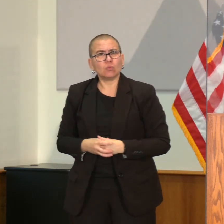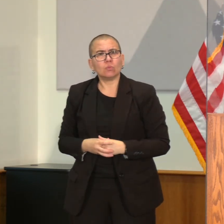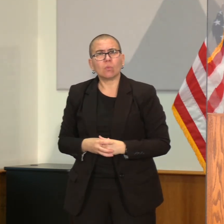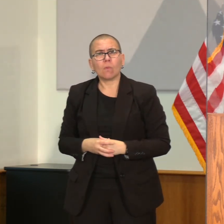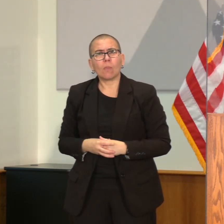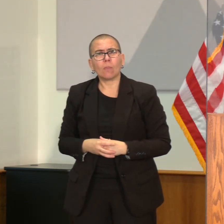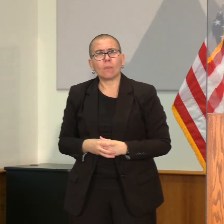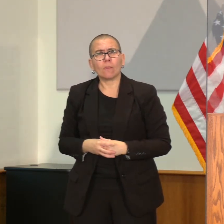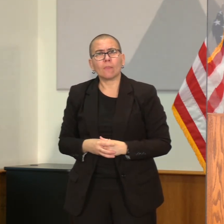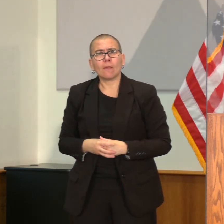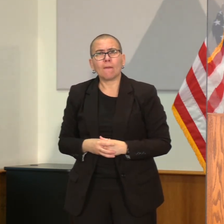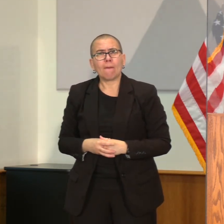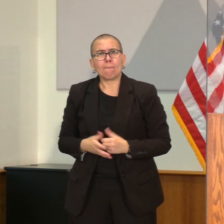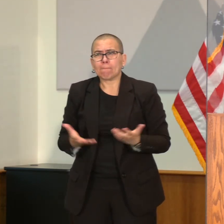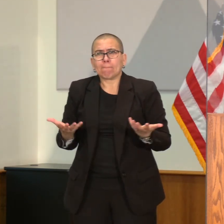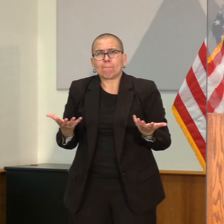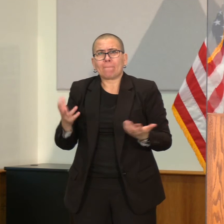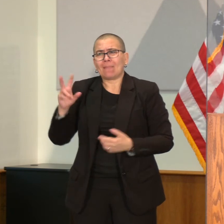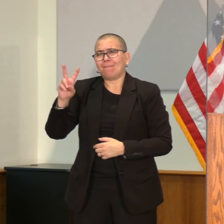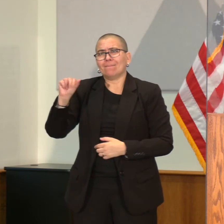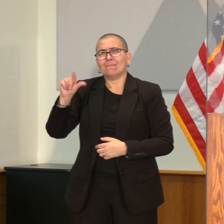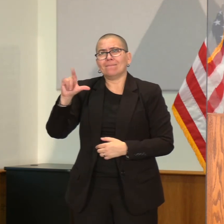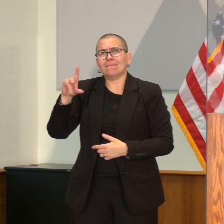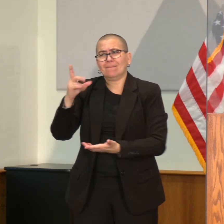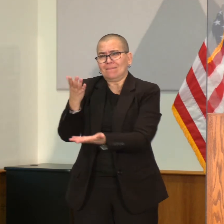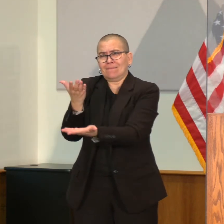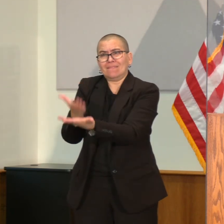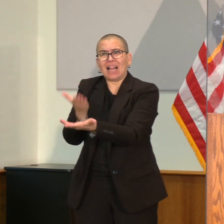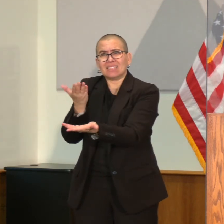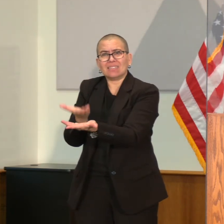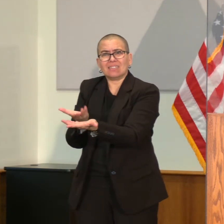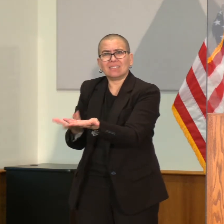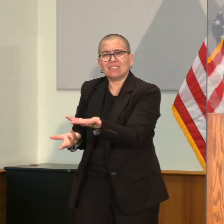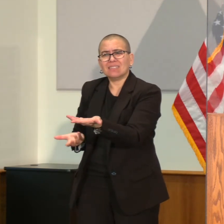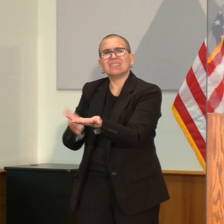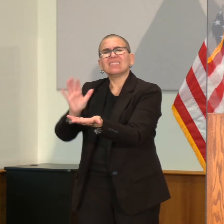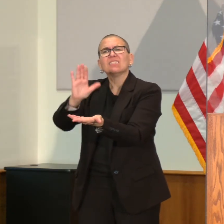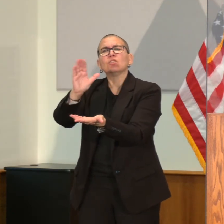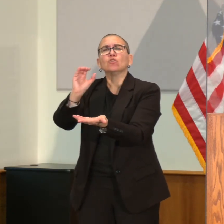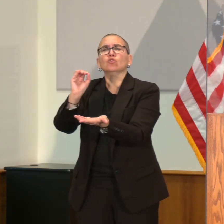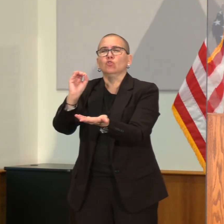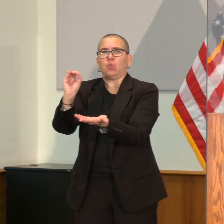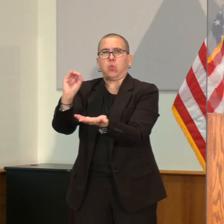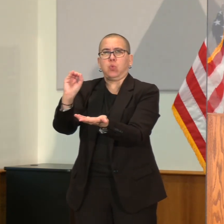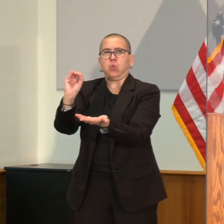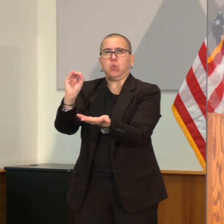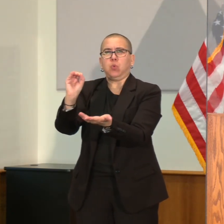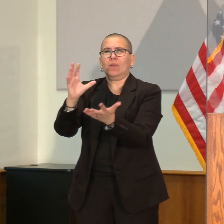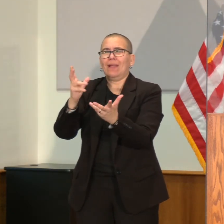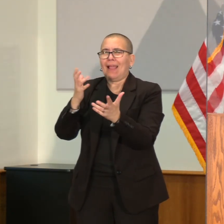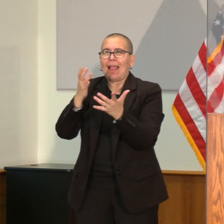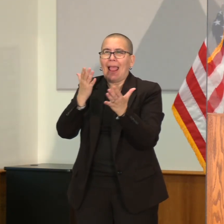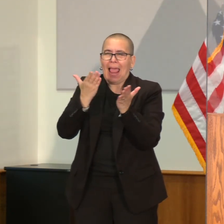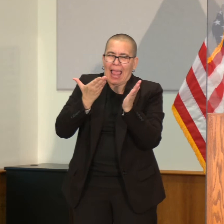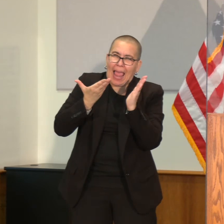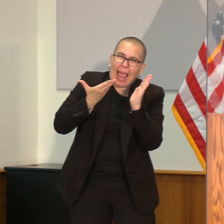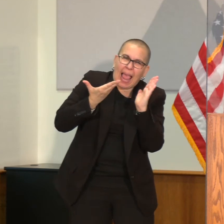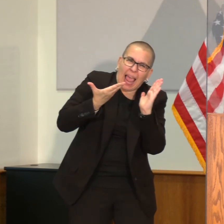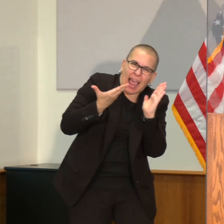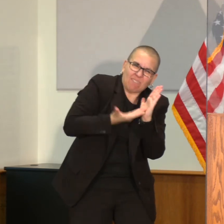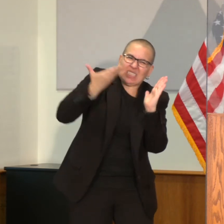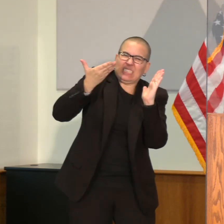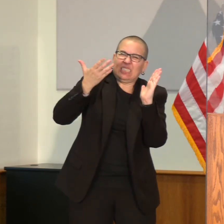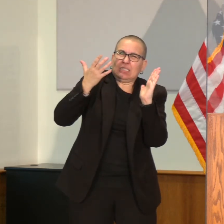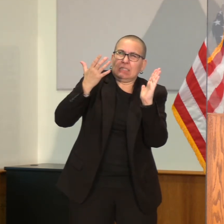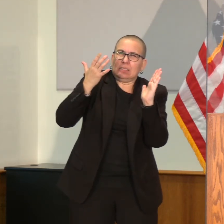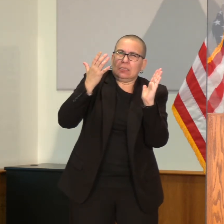The fact remains, however, that none of that was evident at the time at which he was pulled over.